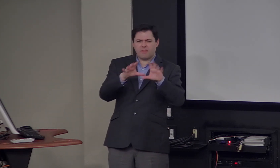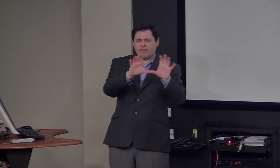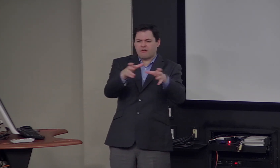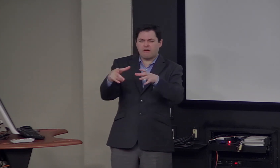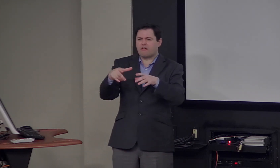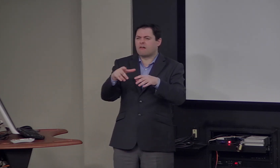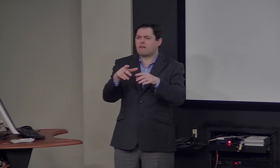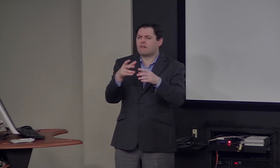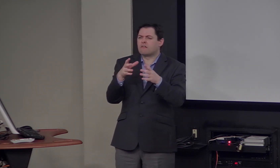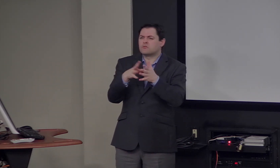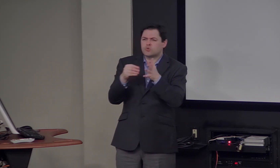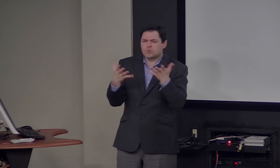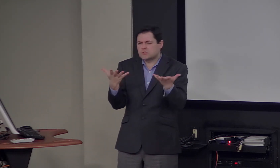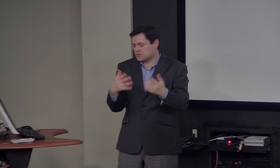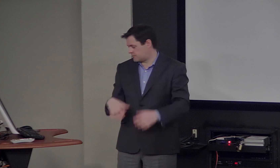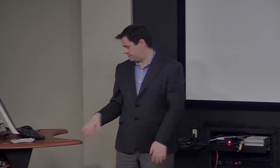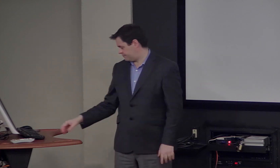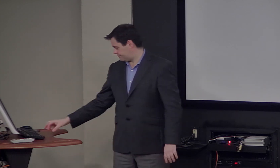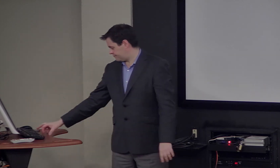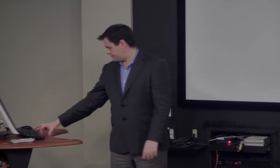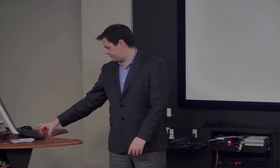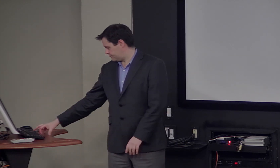We also were looking at our different groups of students.